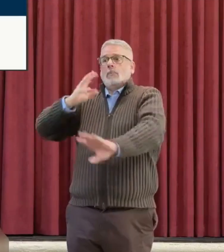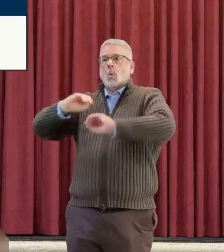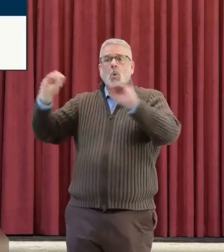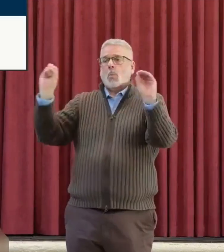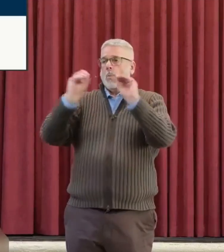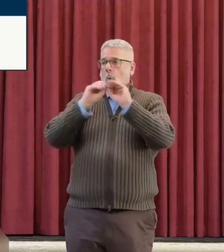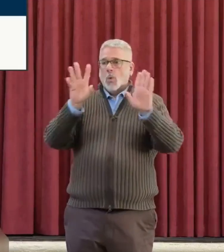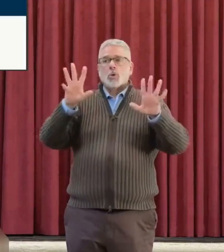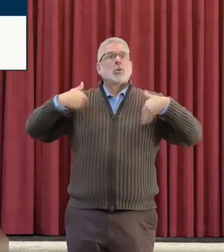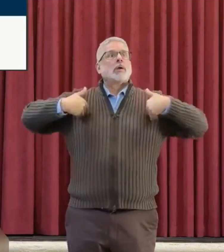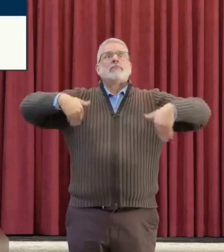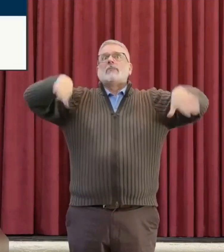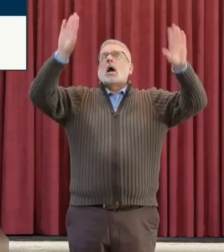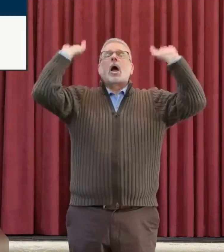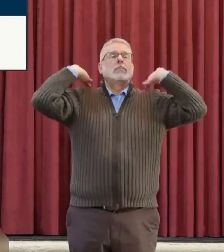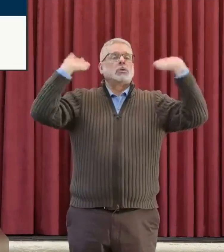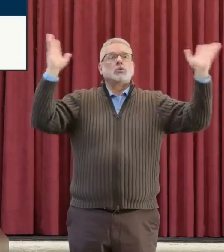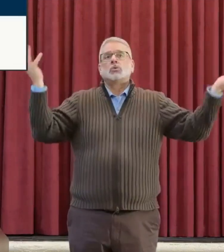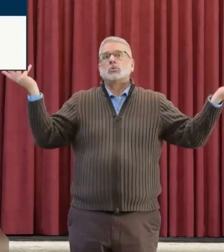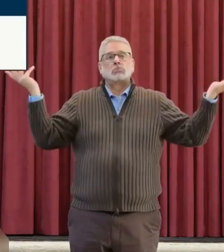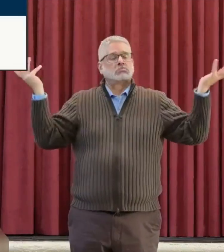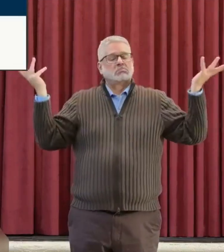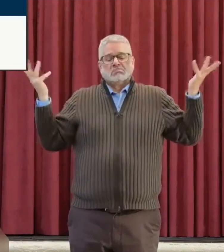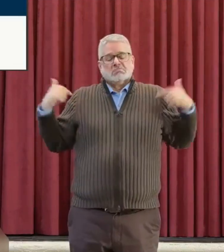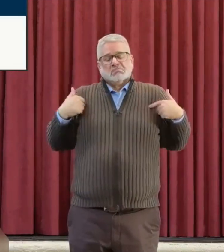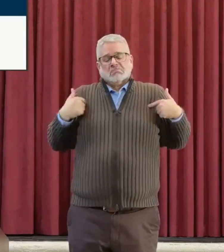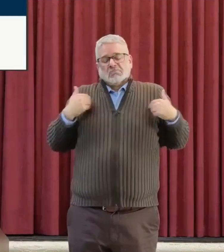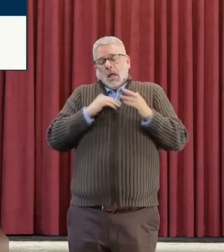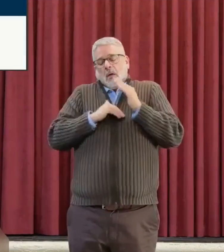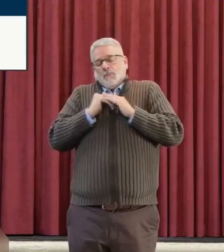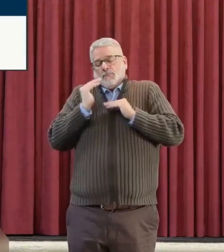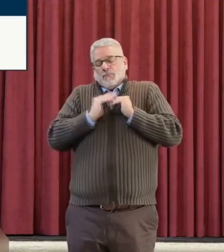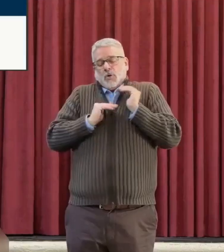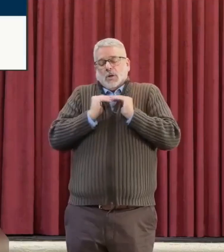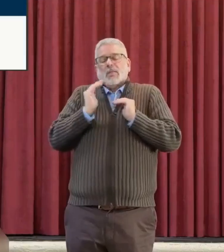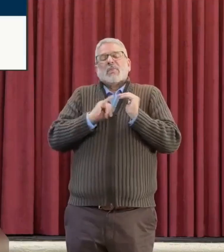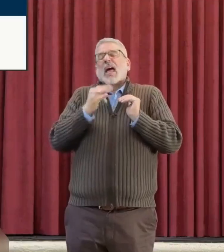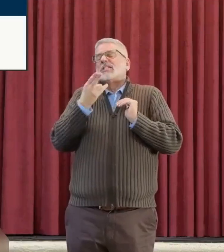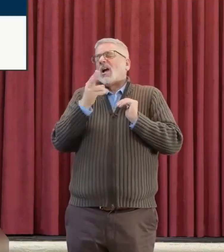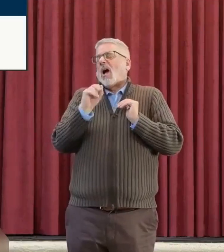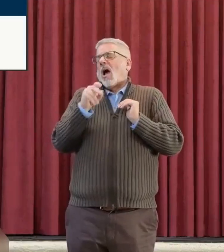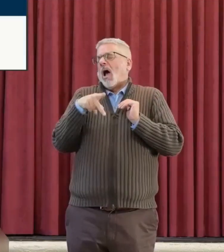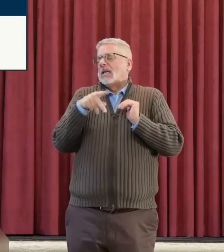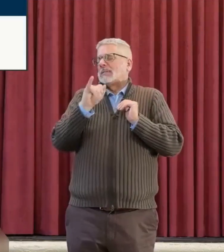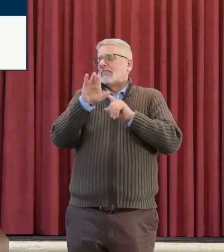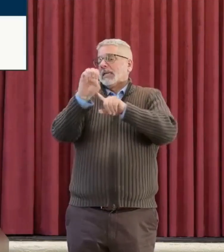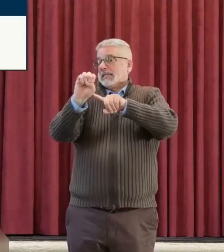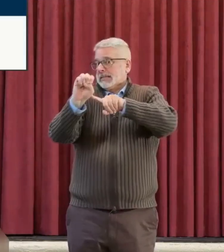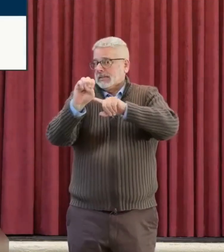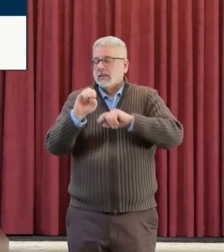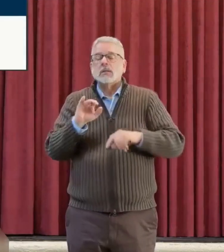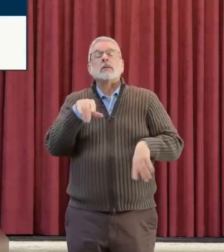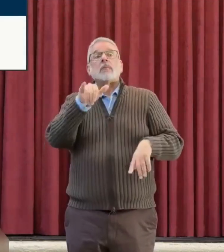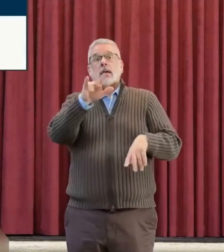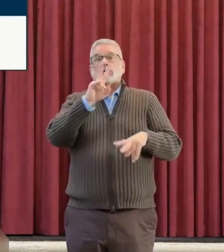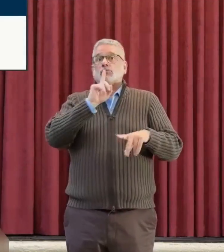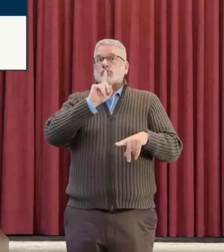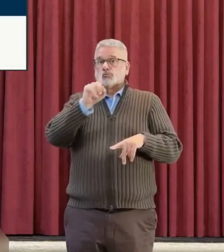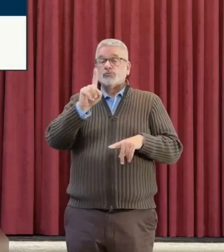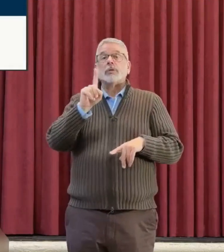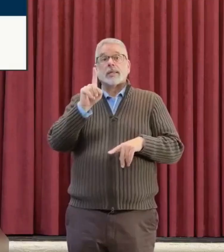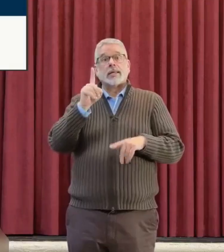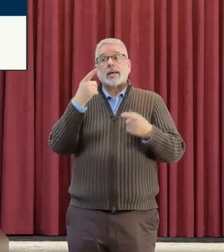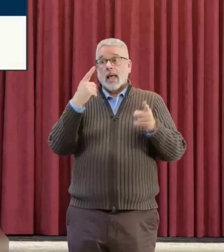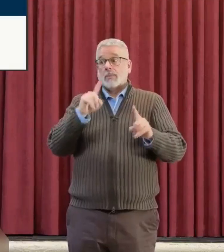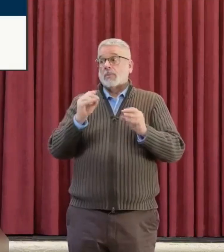because you give up. You just wanna have comfort. That's the hospice care. And it's really going